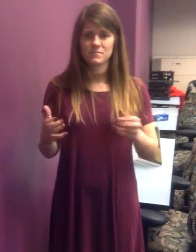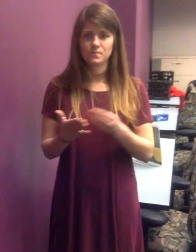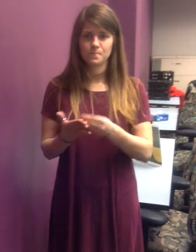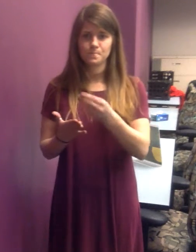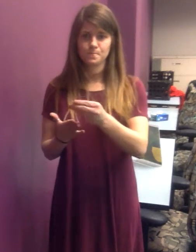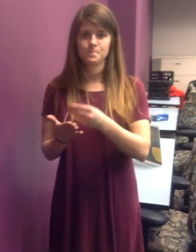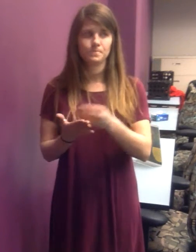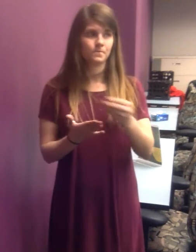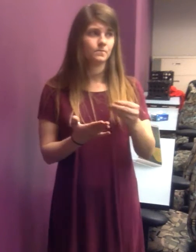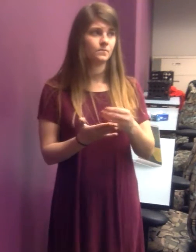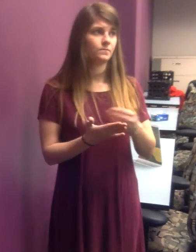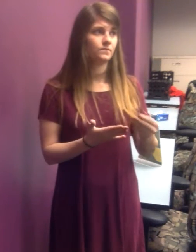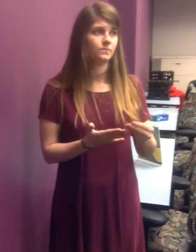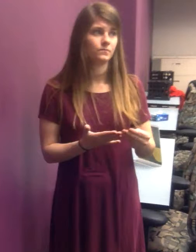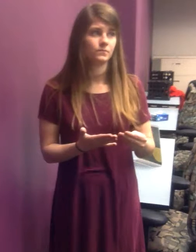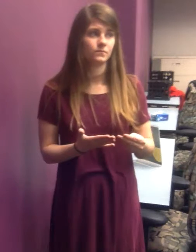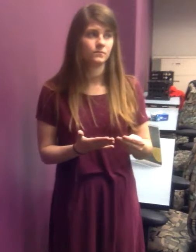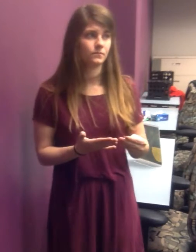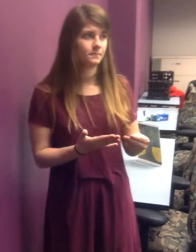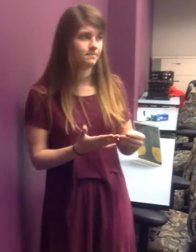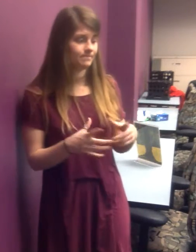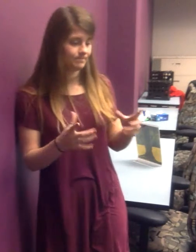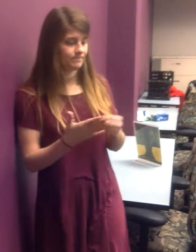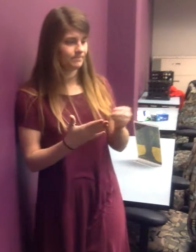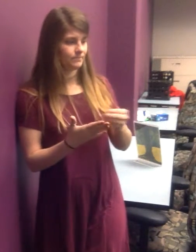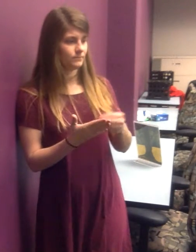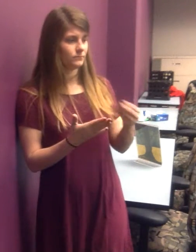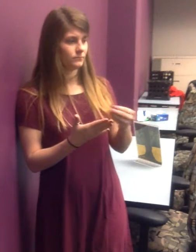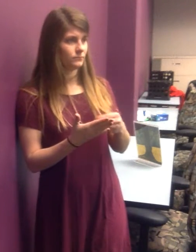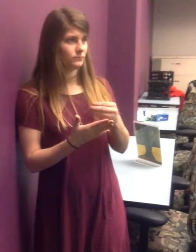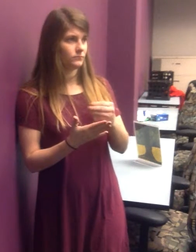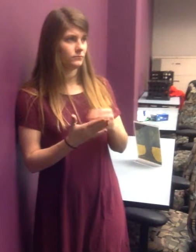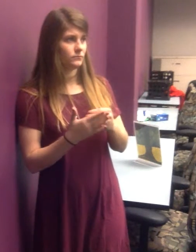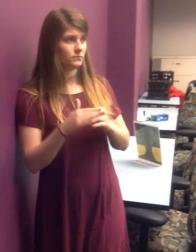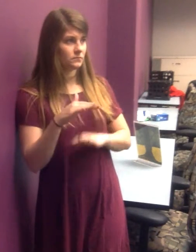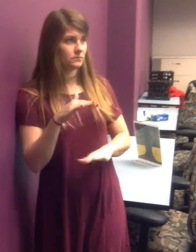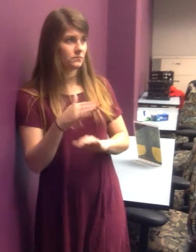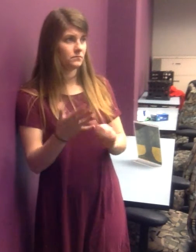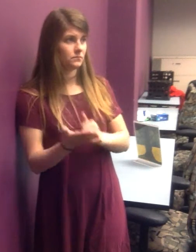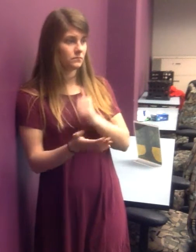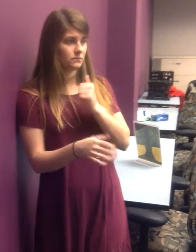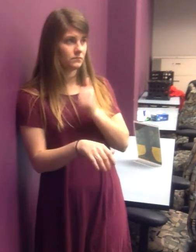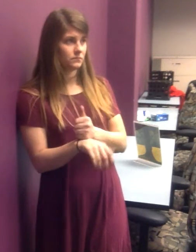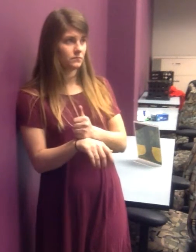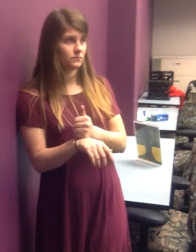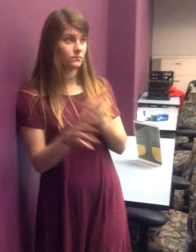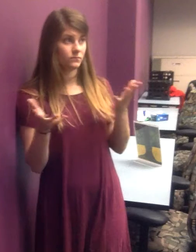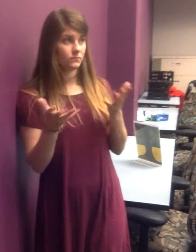about conservative values and worldviews. Sociologist and Stanford fellow Robert Brule is studying the funding patterns of